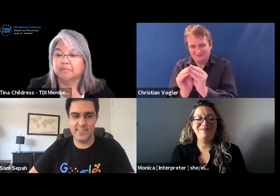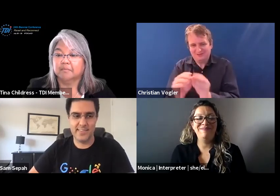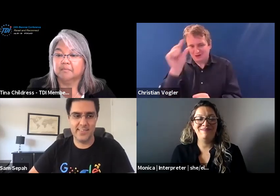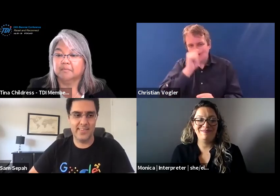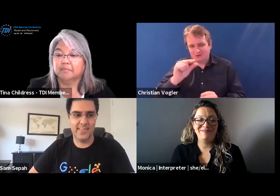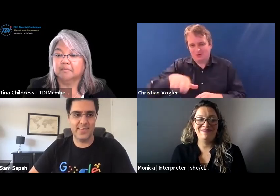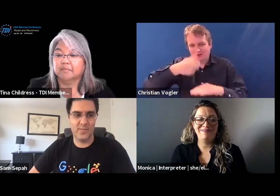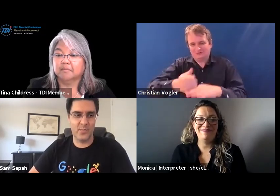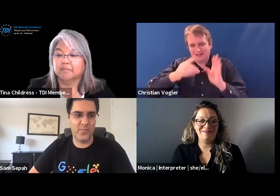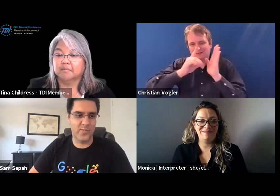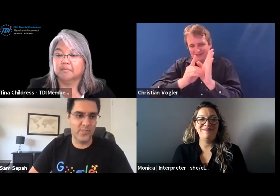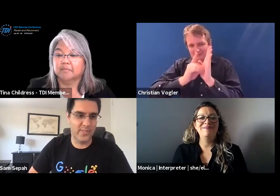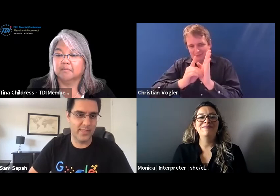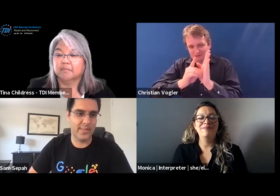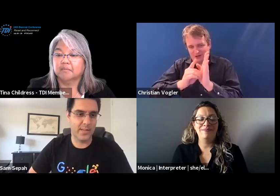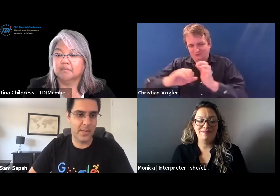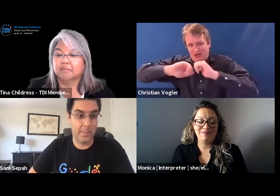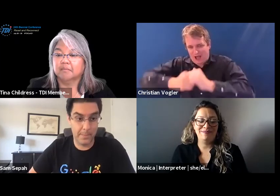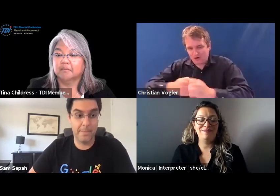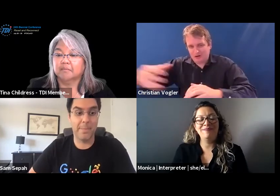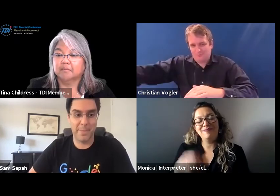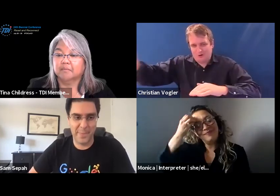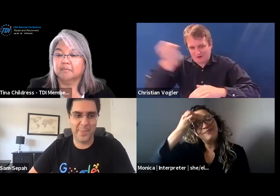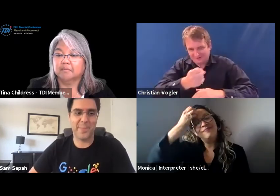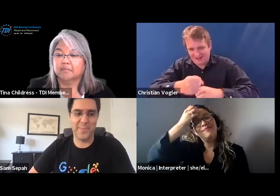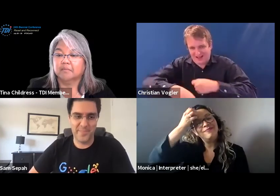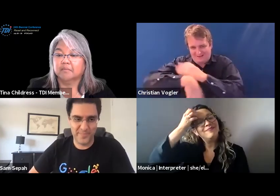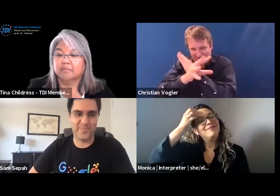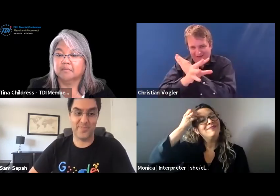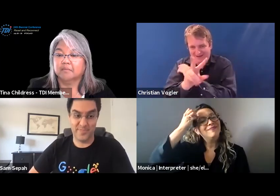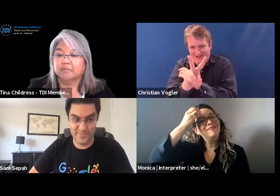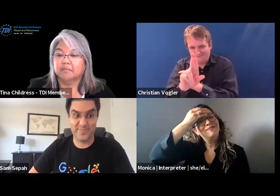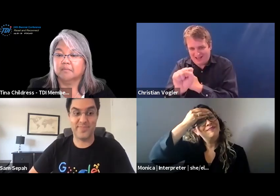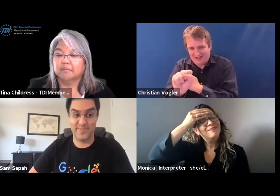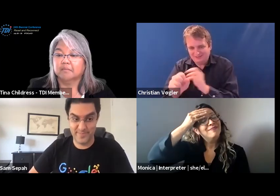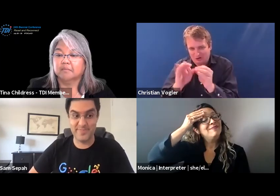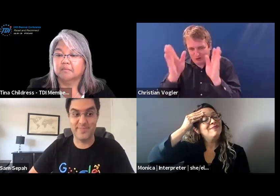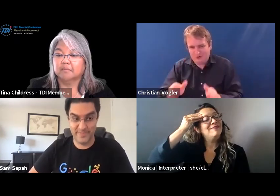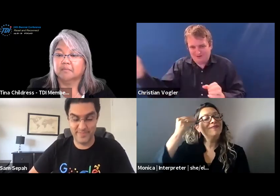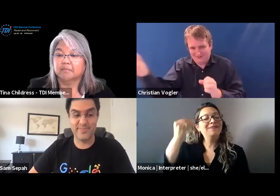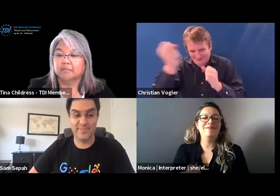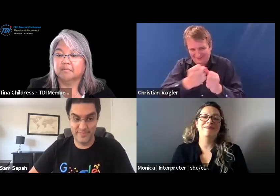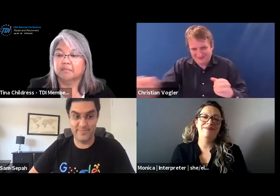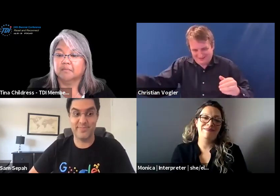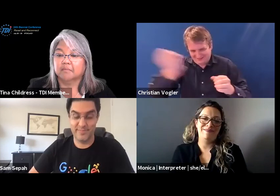2012's conference, Google set up a demonstration on how to use a VRS interpreter